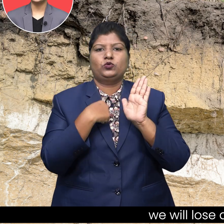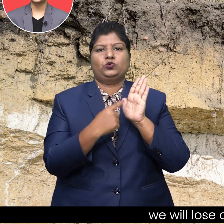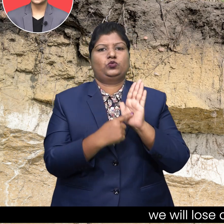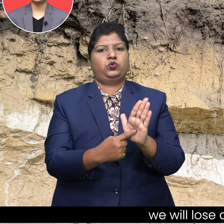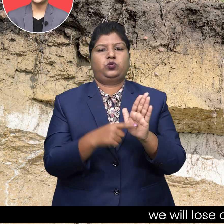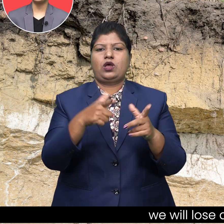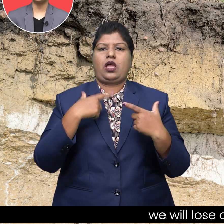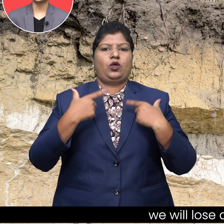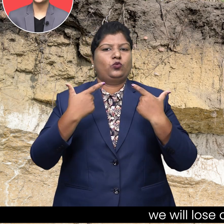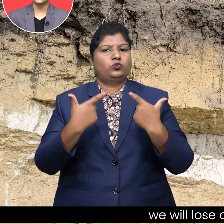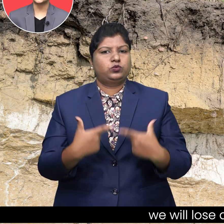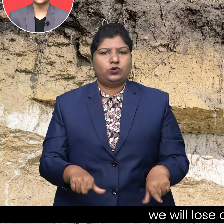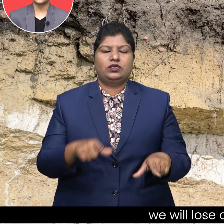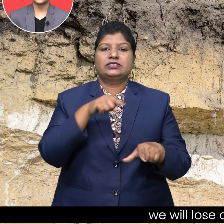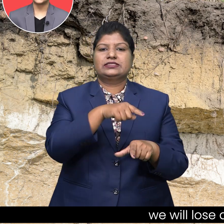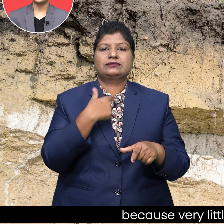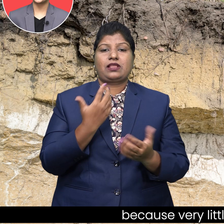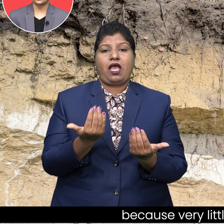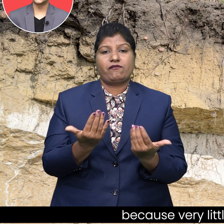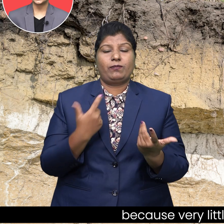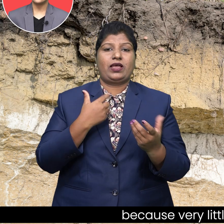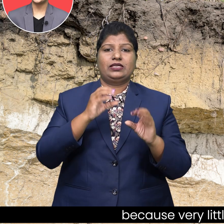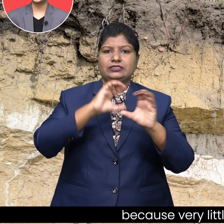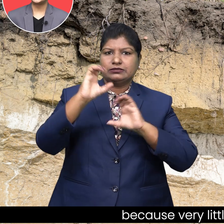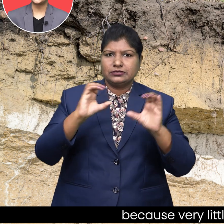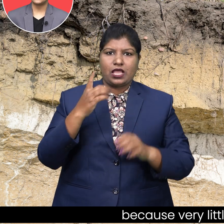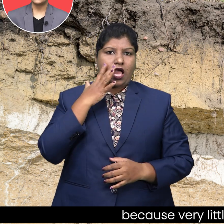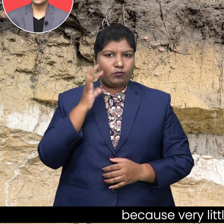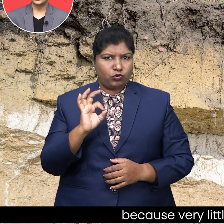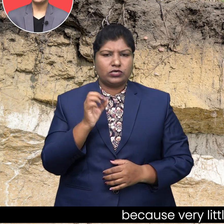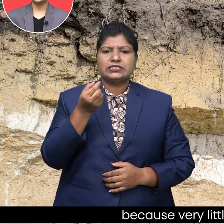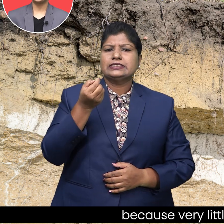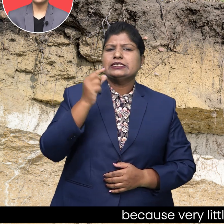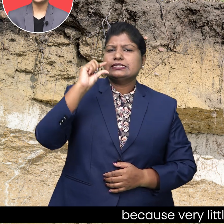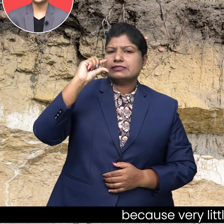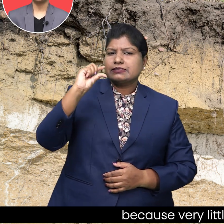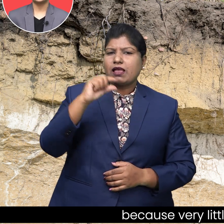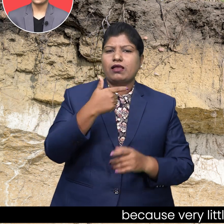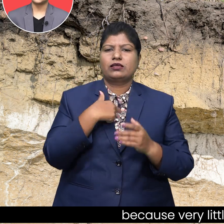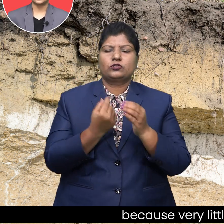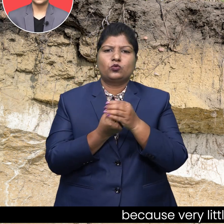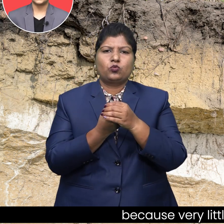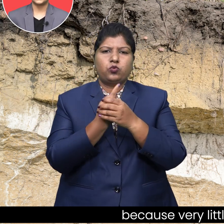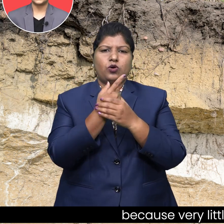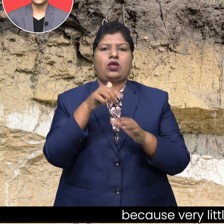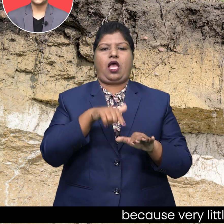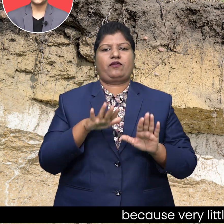will lose a valuable resource because very little will grow on the